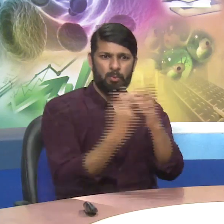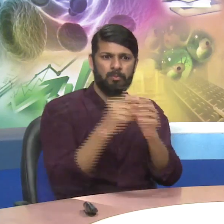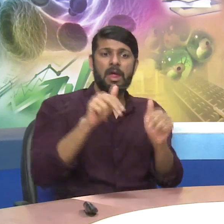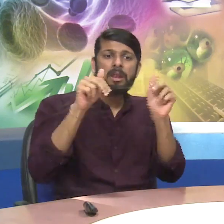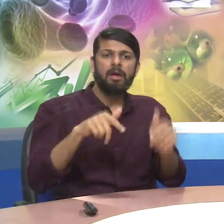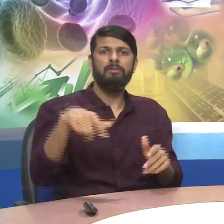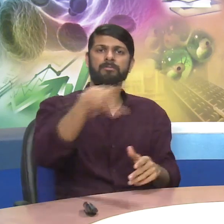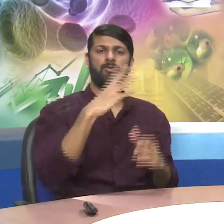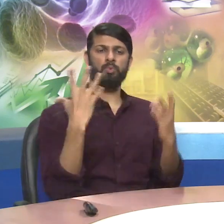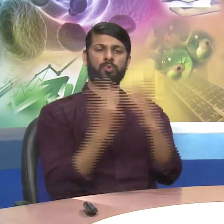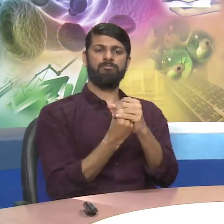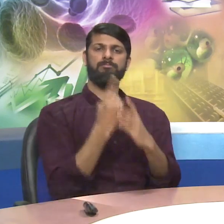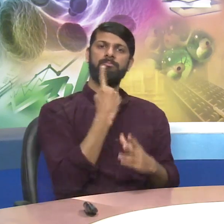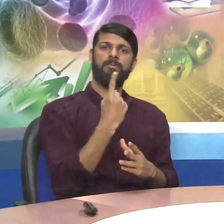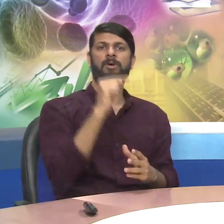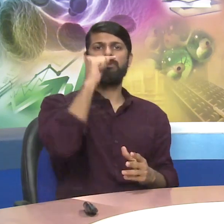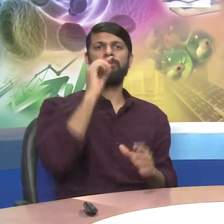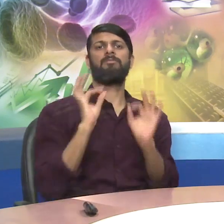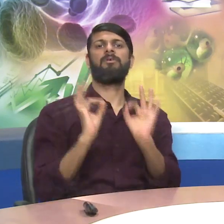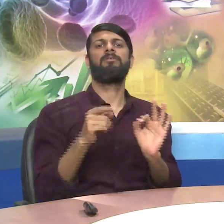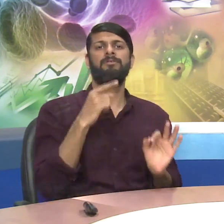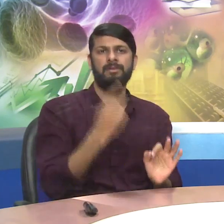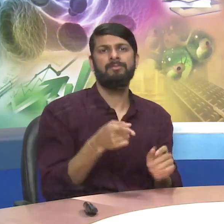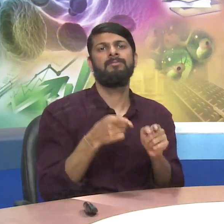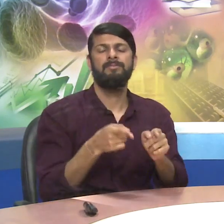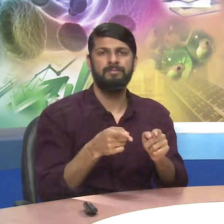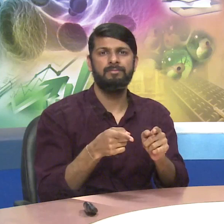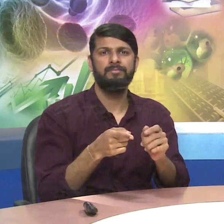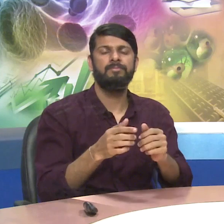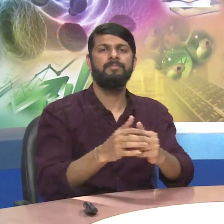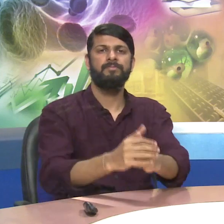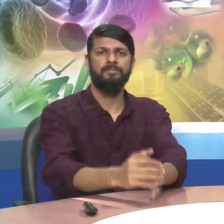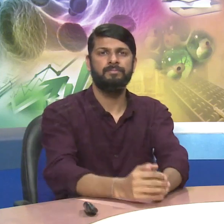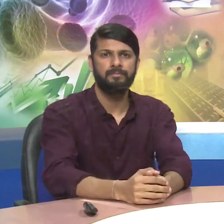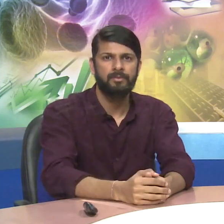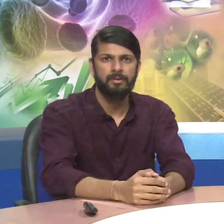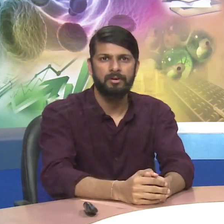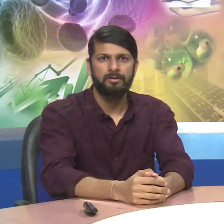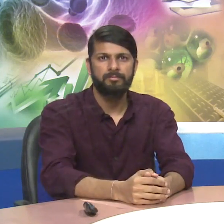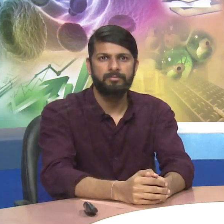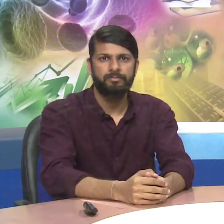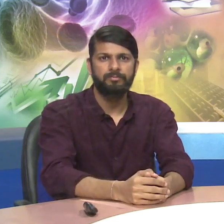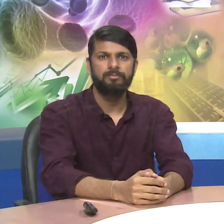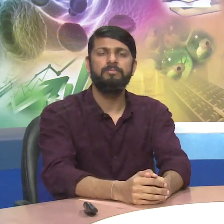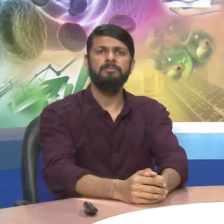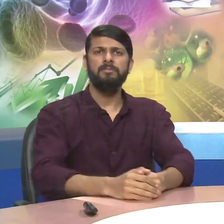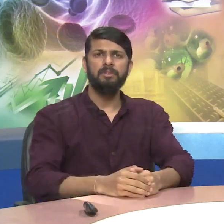and unity and integrity of the nation in the preamble highlights such a